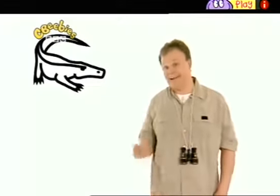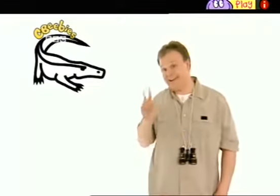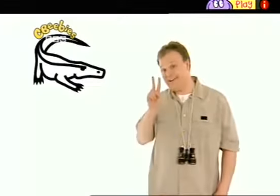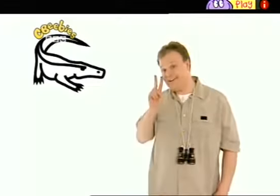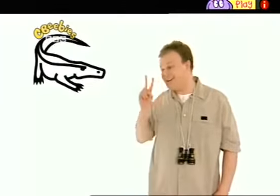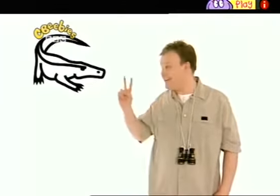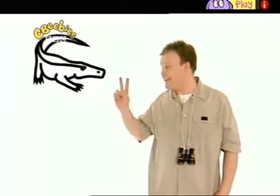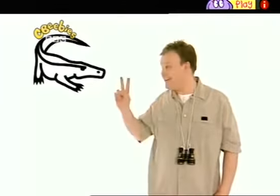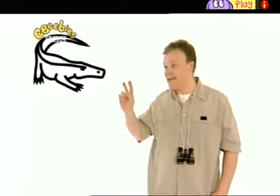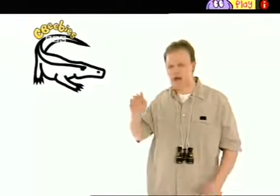Look.